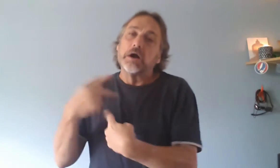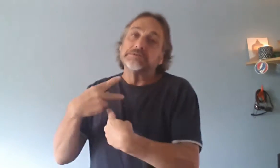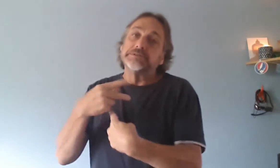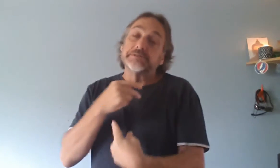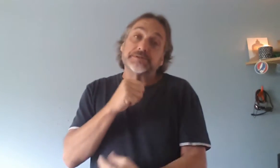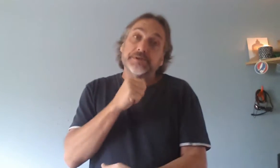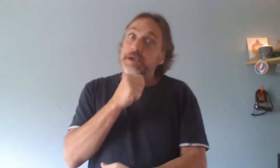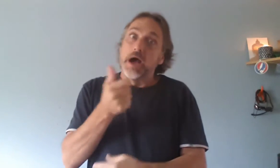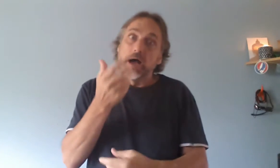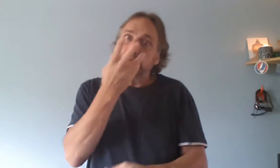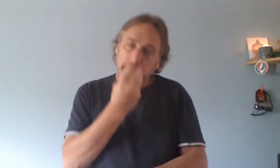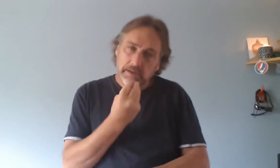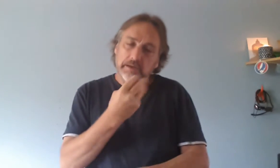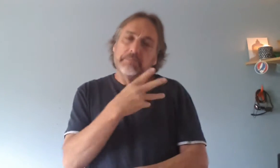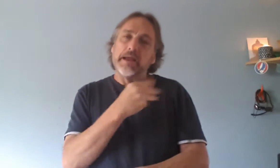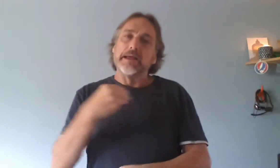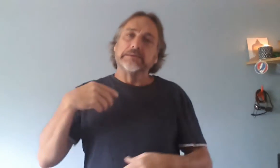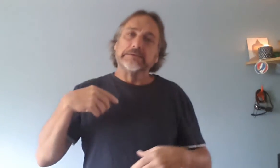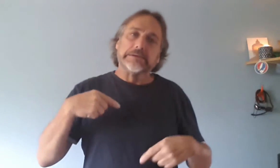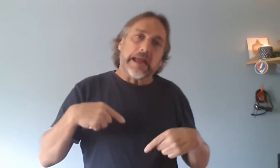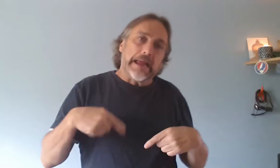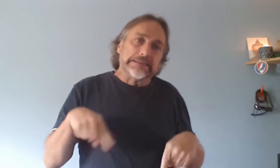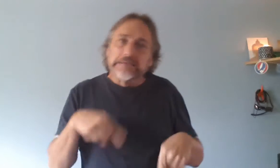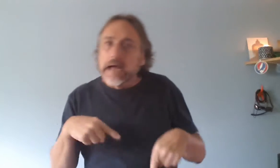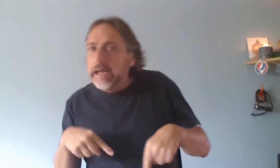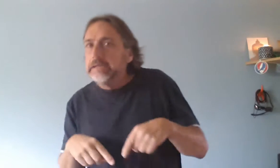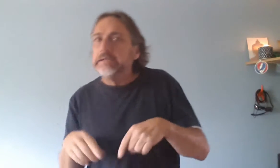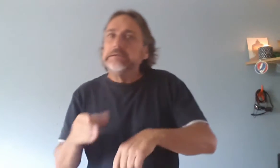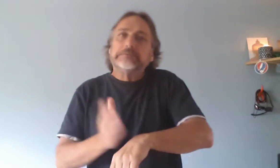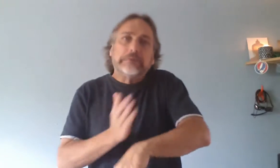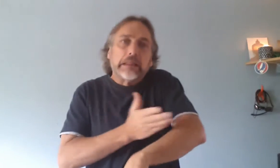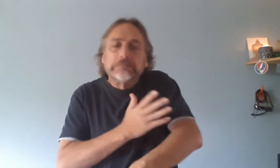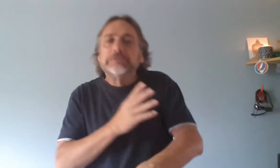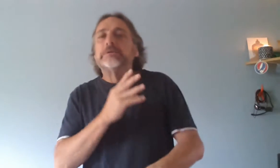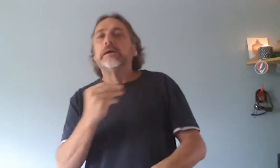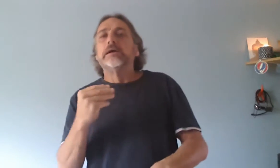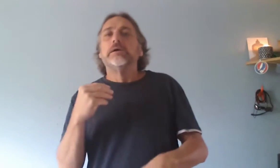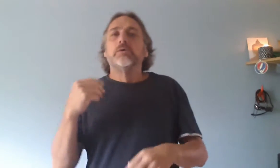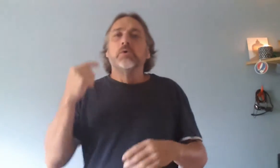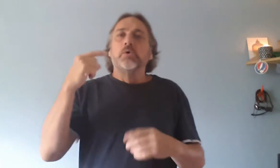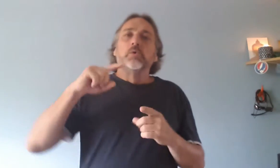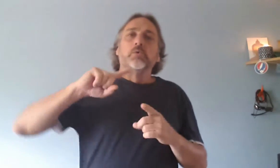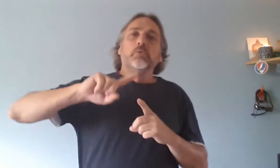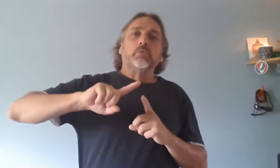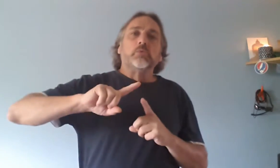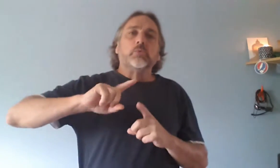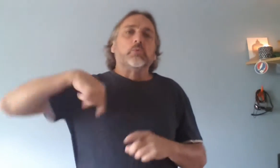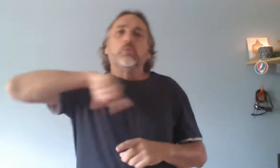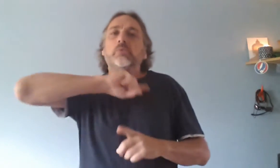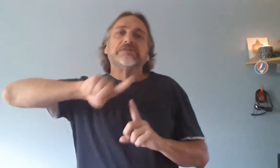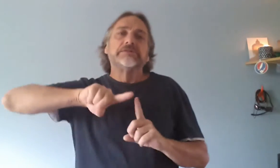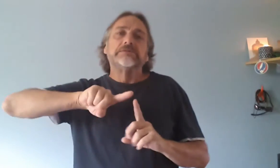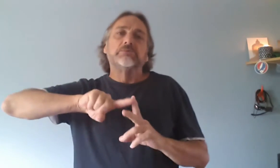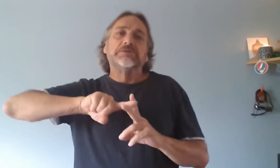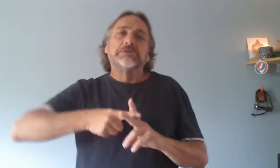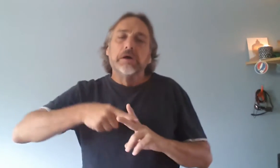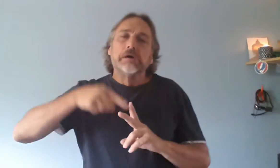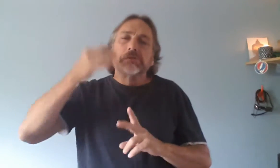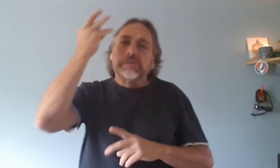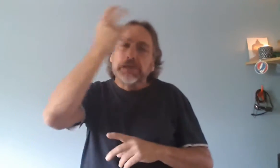of condition or other. Depressive rumination can spiral you into depression, a little bit of sadness,